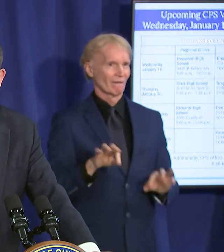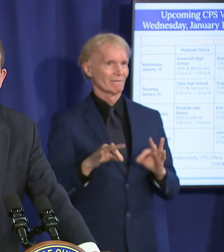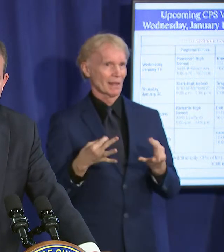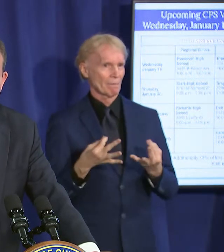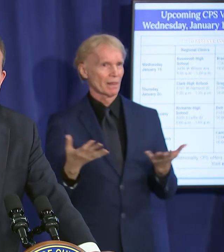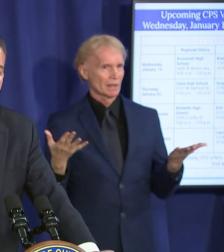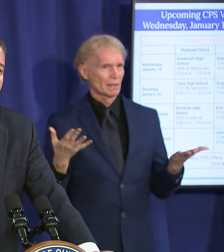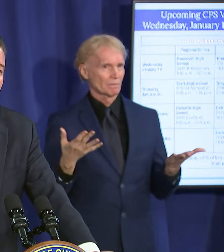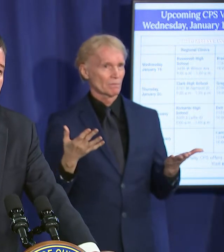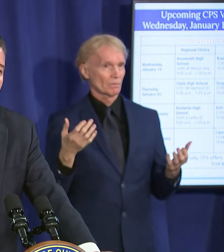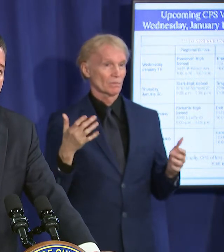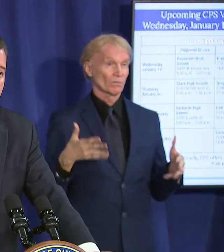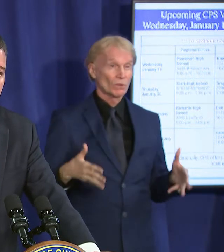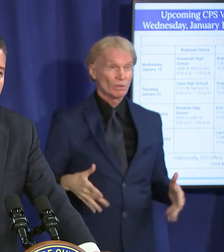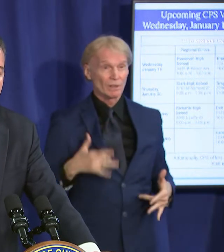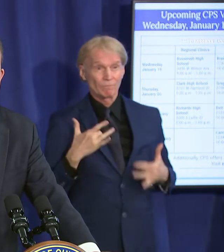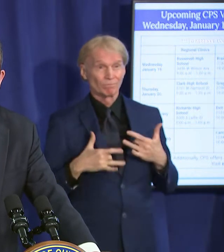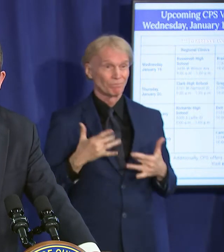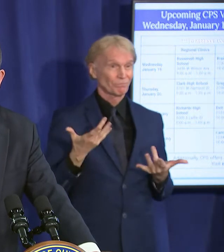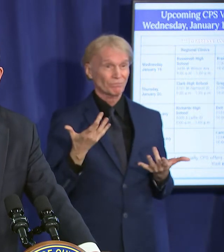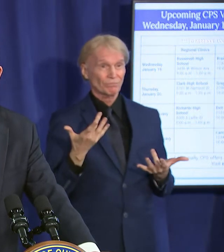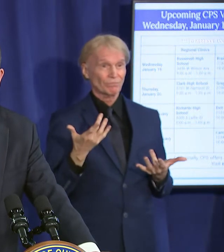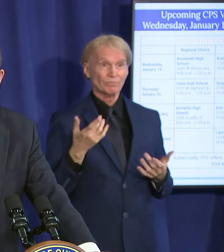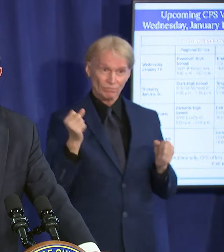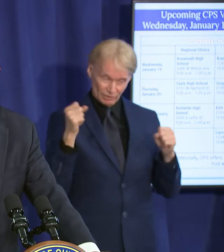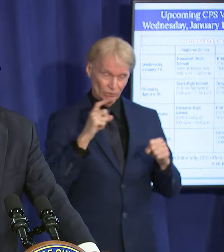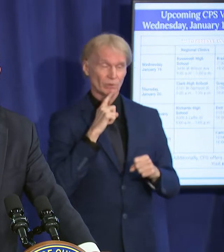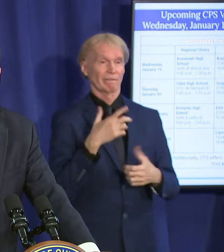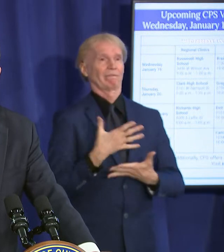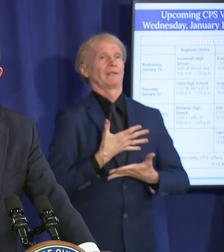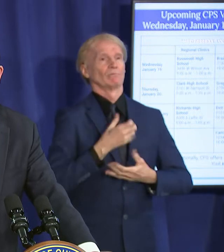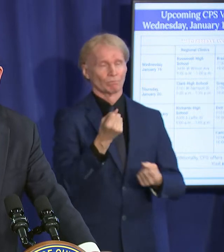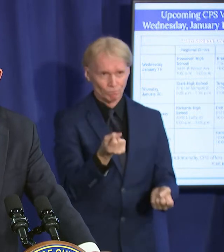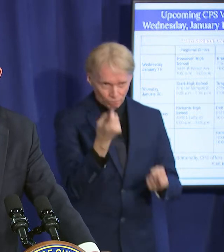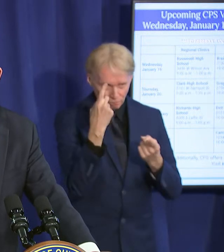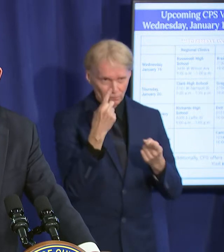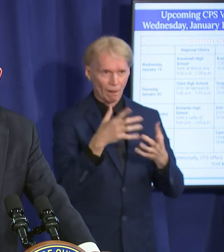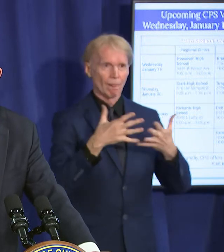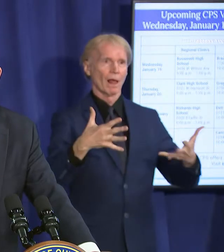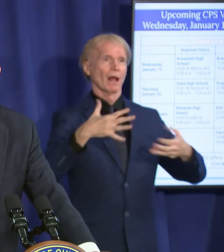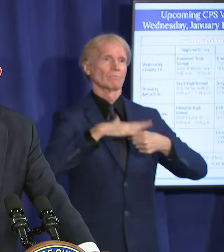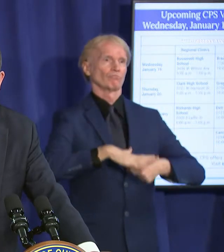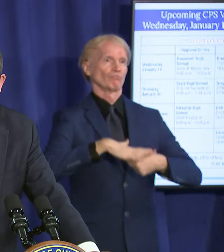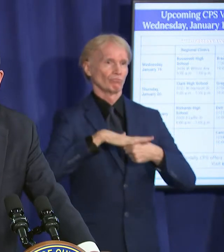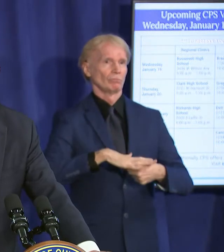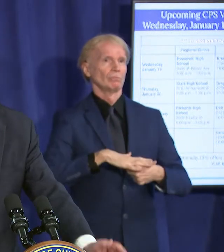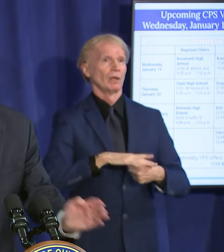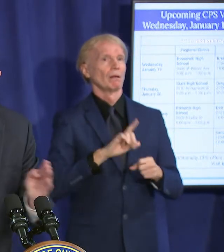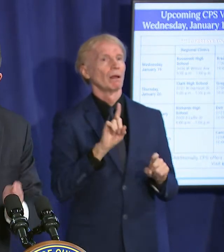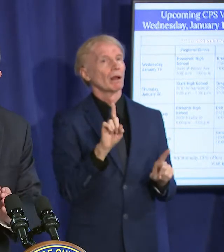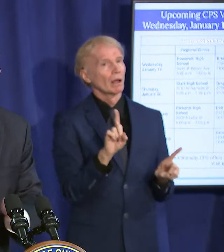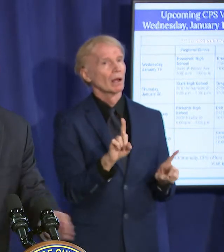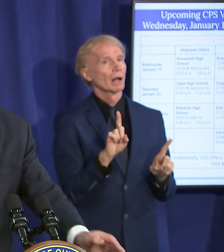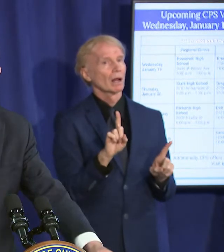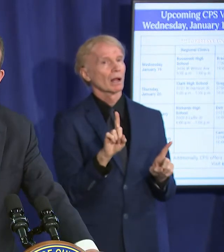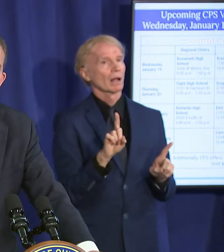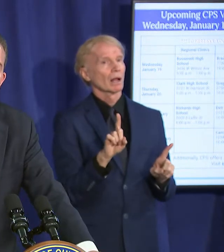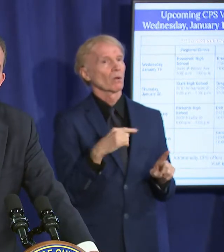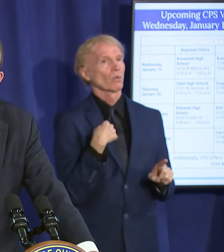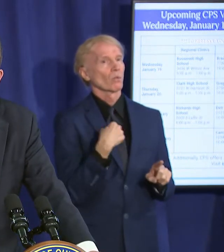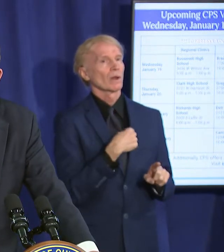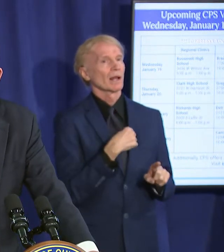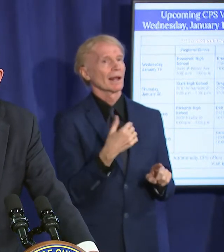real. Let's really make sure that we acknowledge it. The anxiety is real. The fear is real. There's a lot of tension. But at the end of the day,